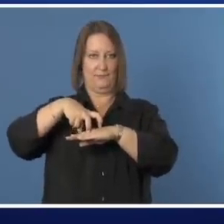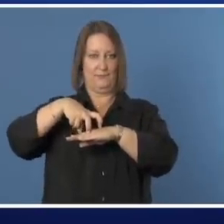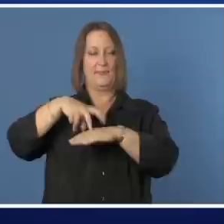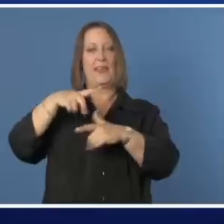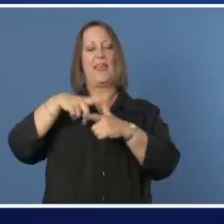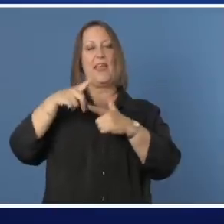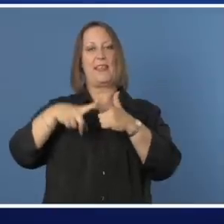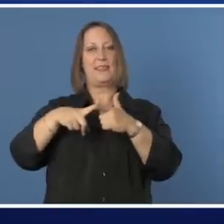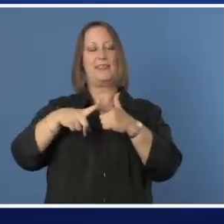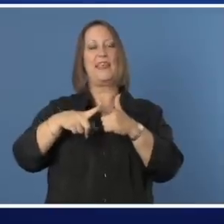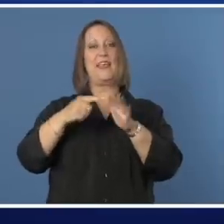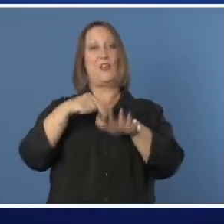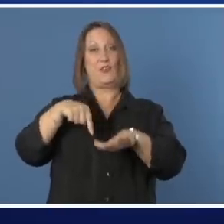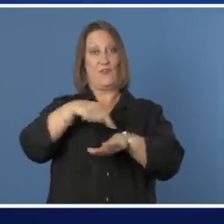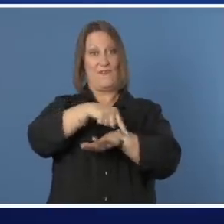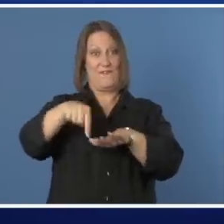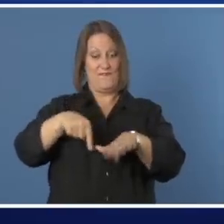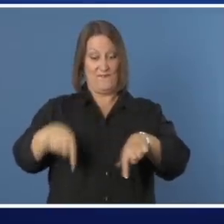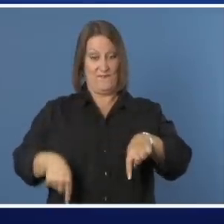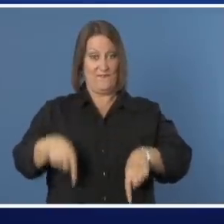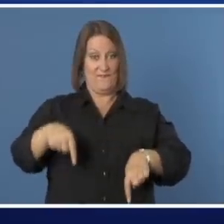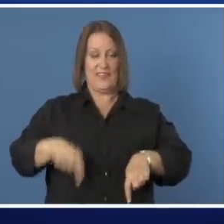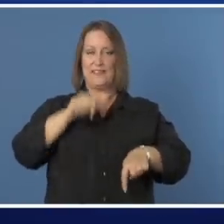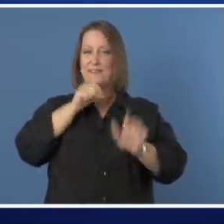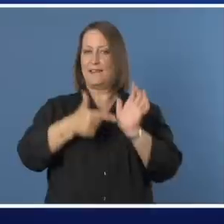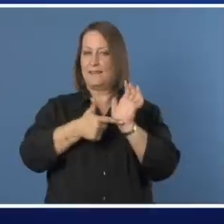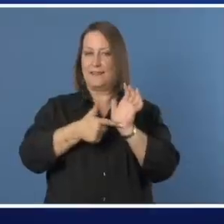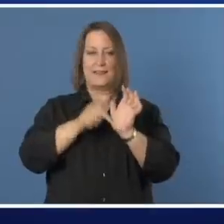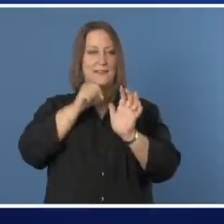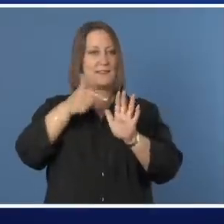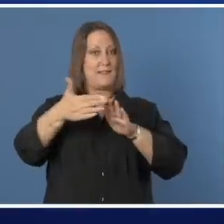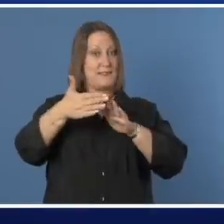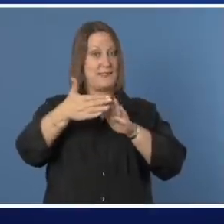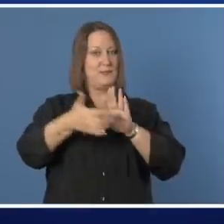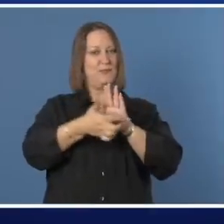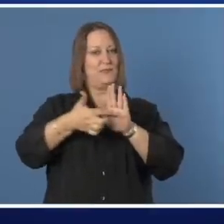over your ears and your head between your knees.